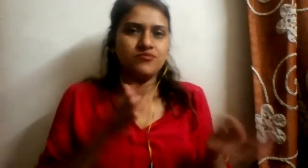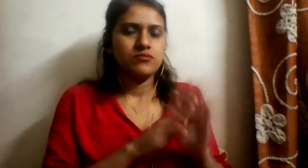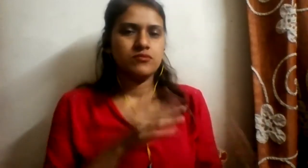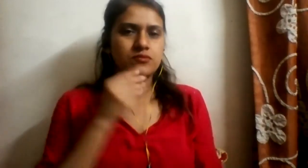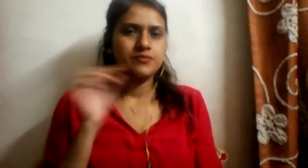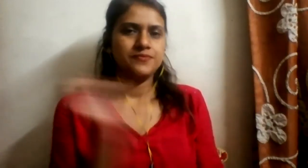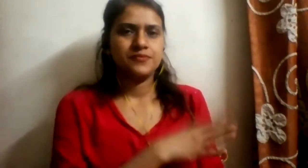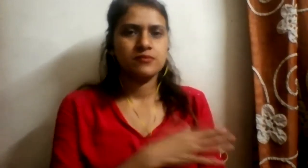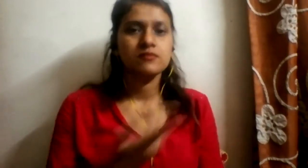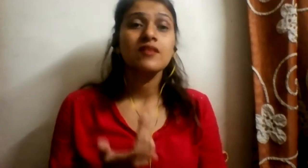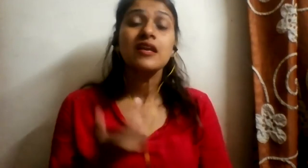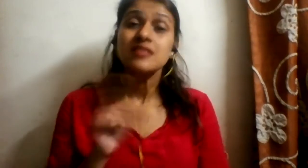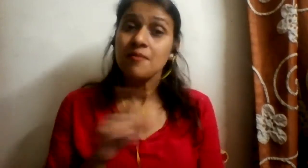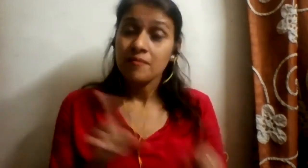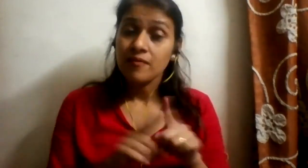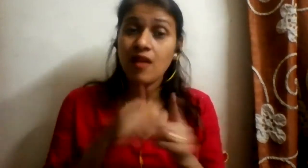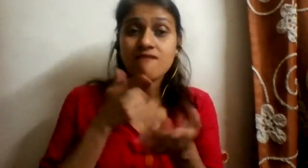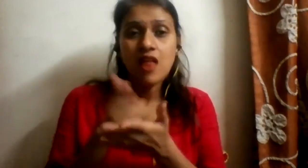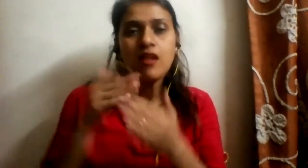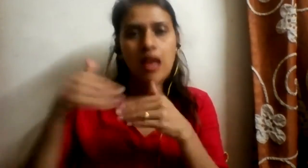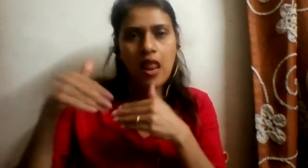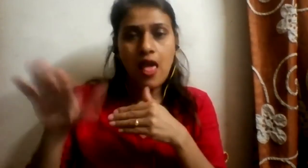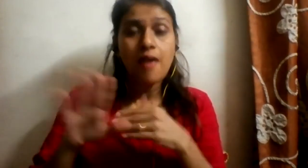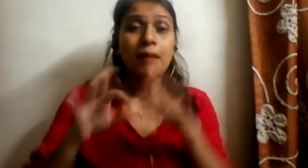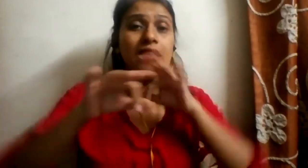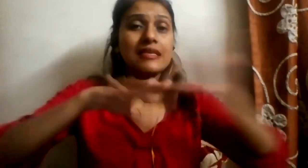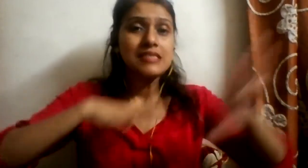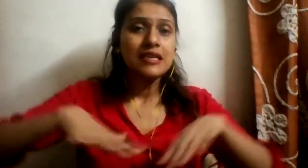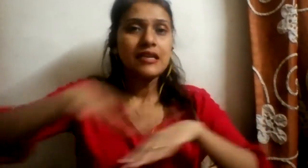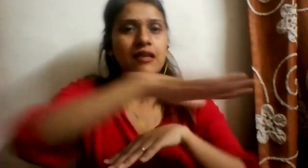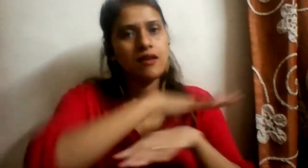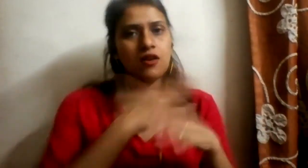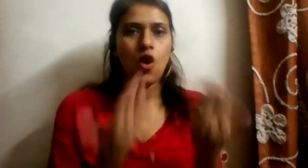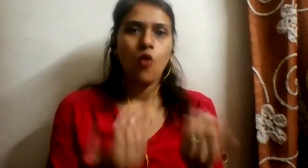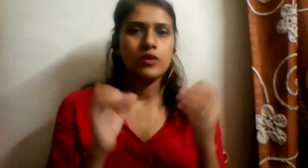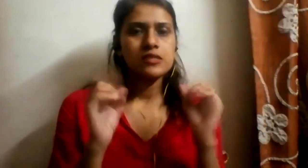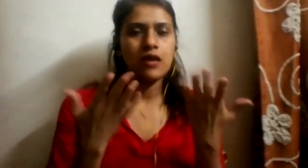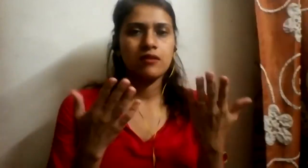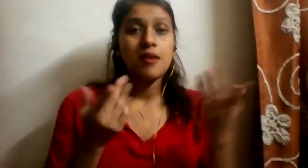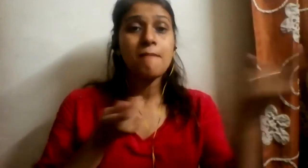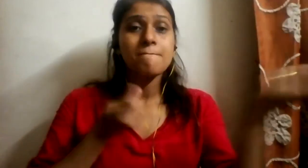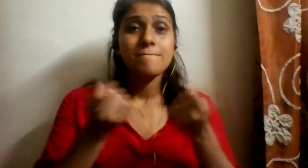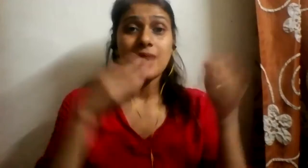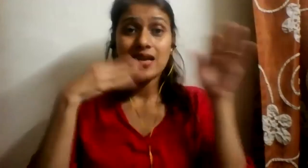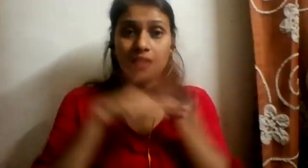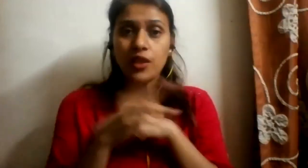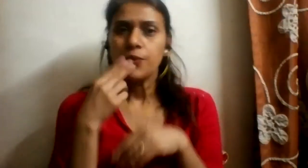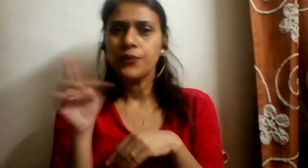it still continues. But then it stopped in the Delhi transport buses. Nobody can. Of course, now with new buses and AC